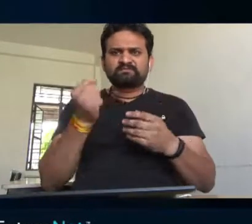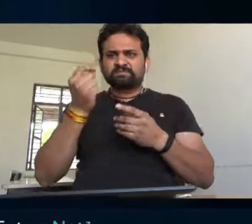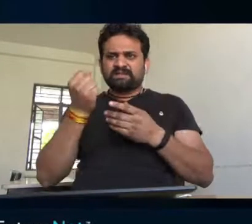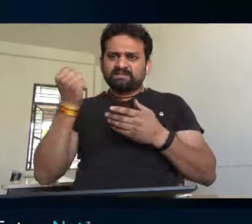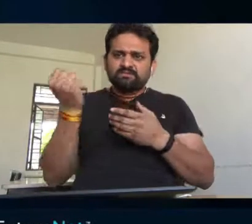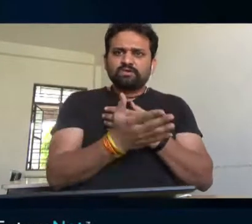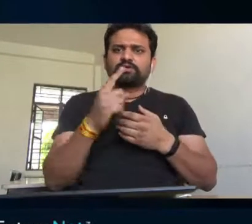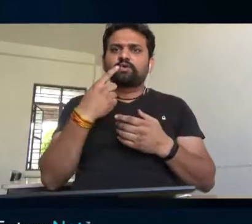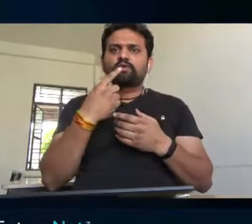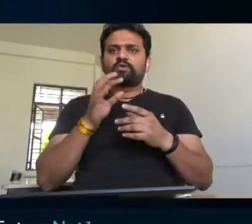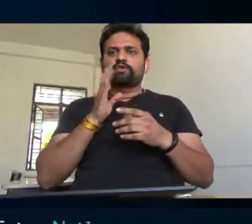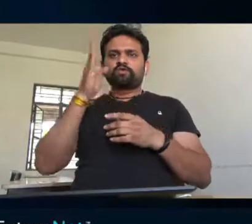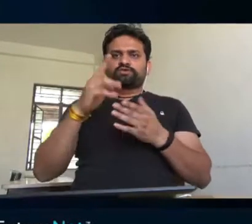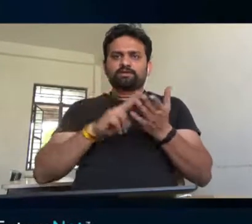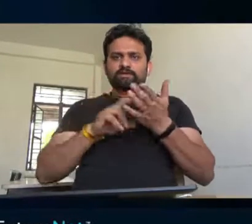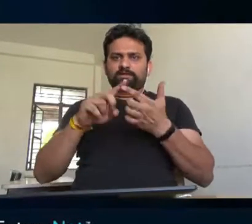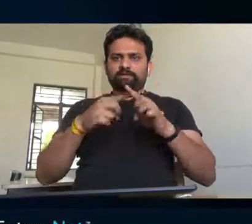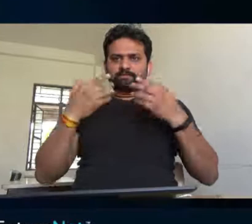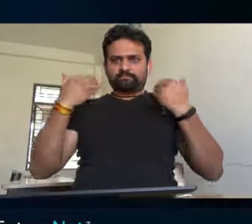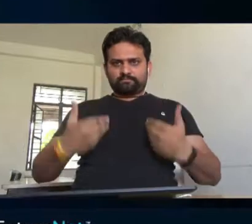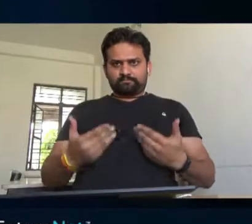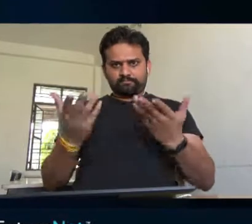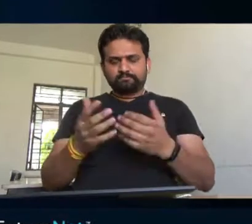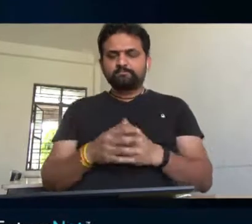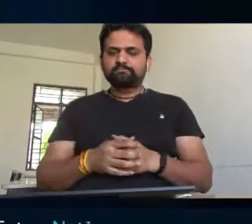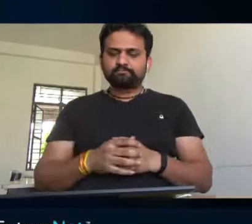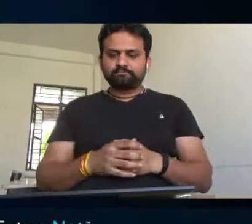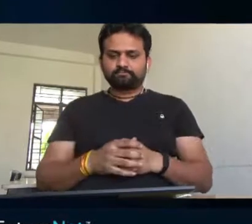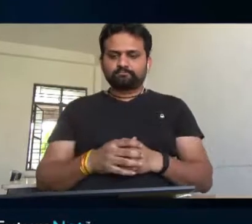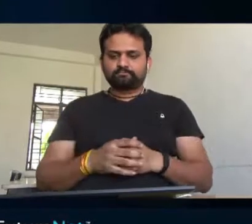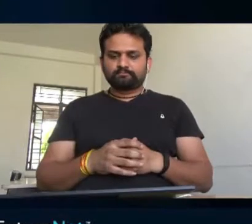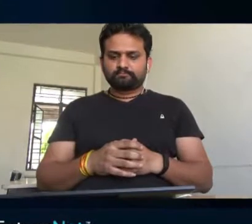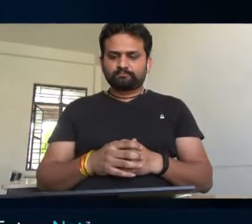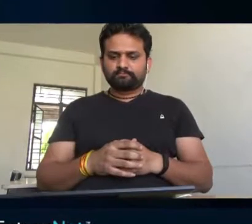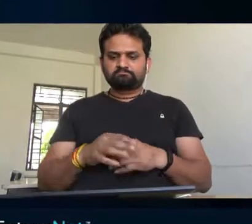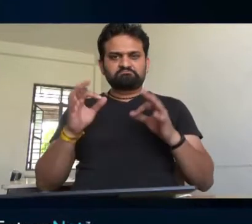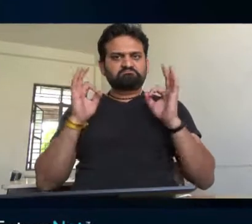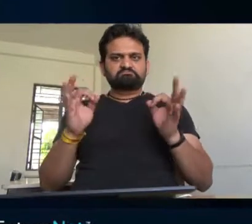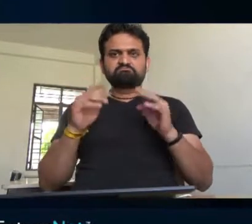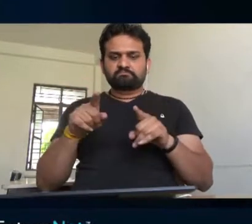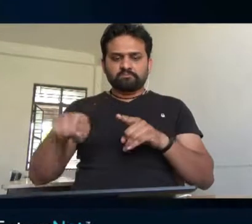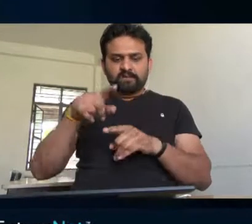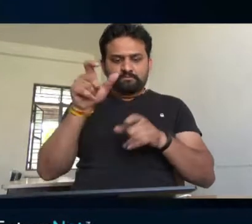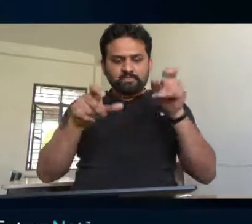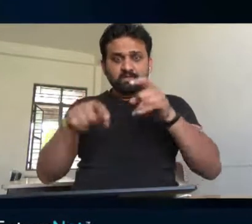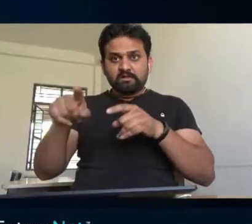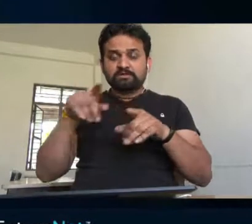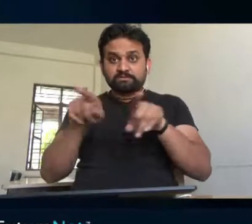the German football now to China, and all these activities all managed, but not managed,